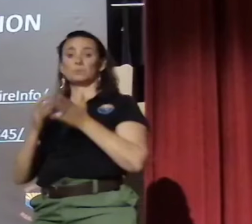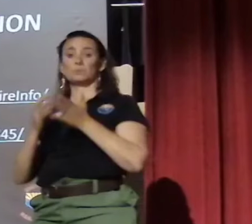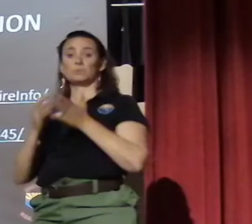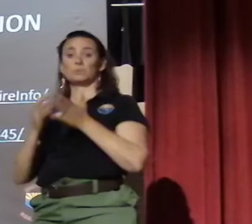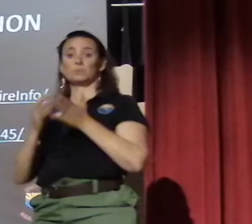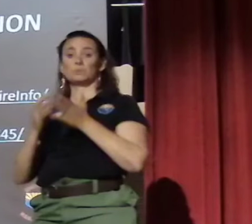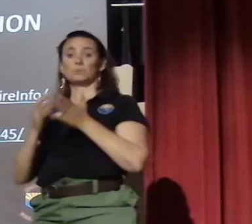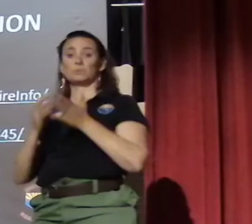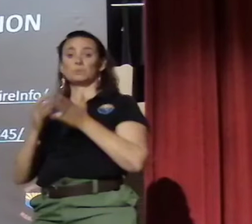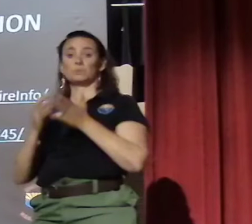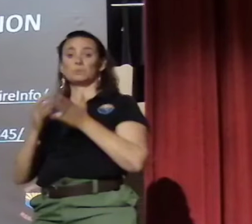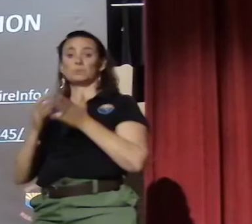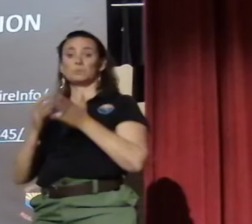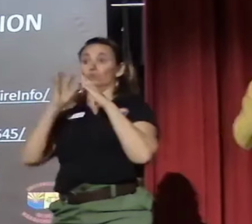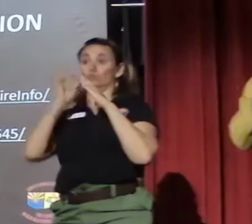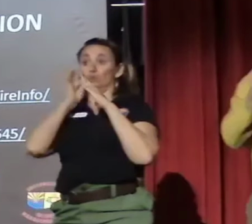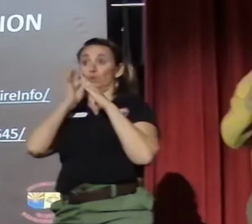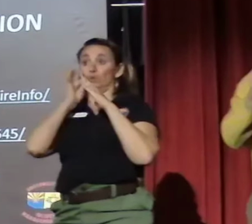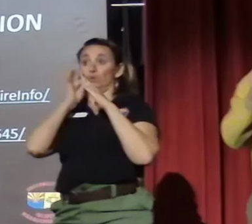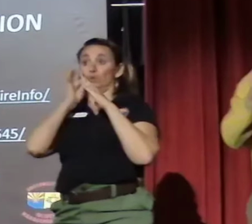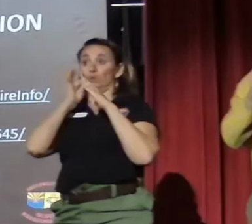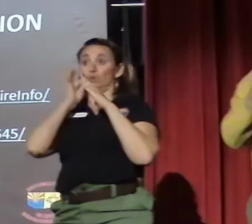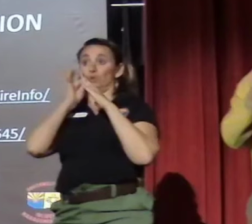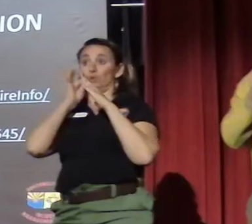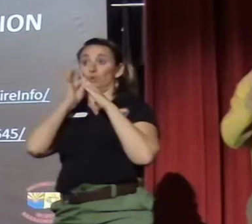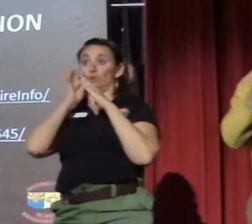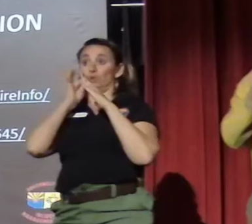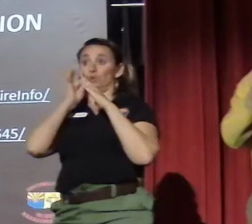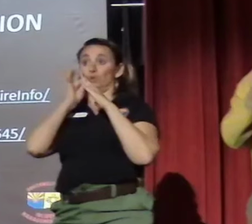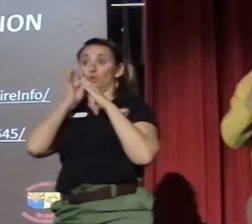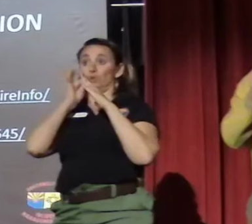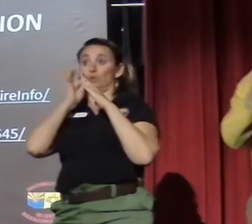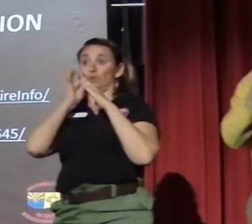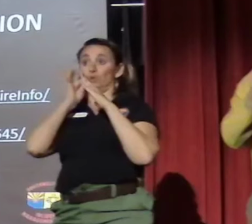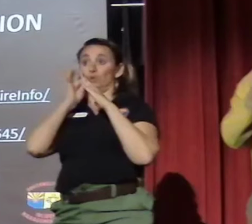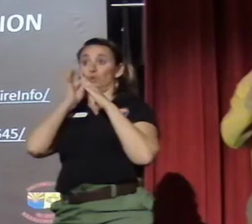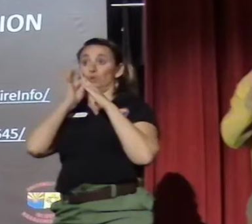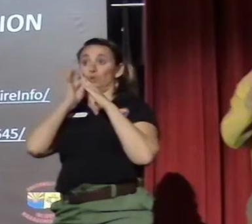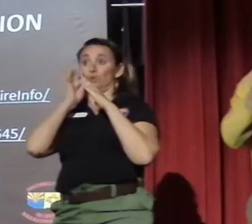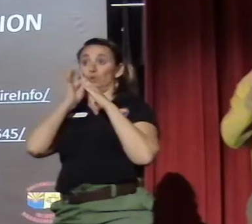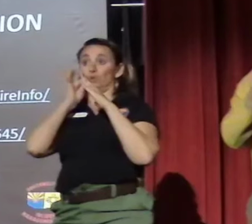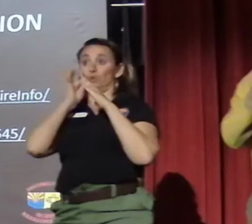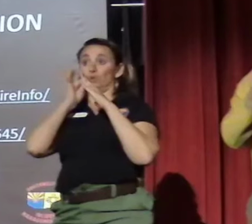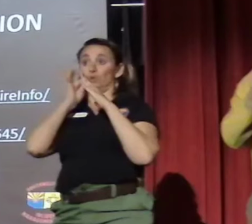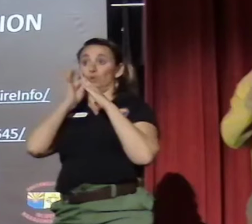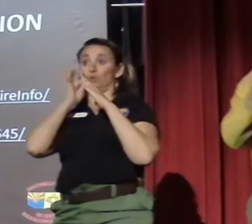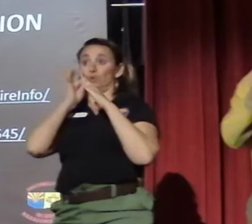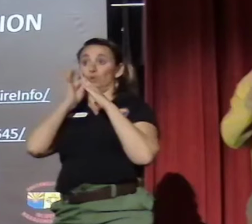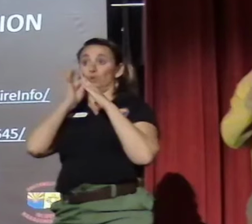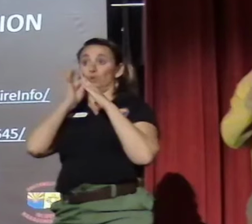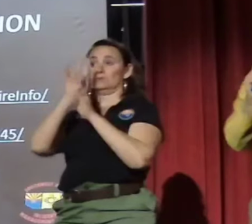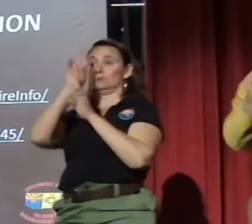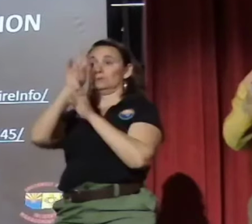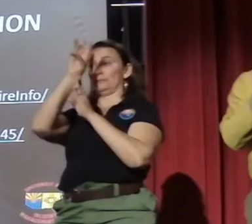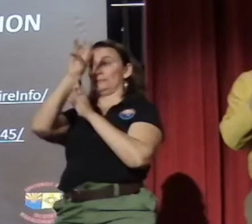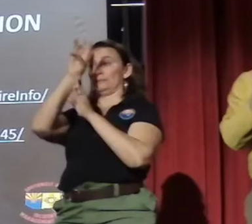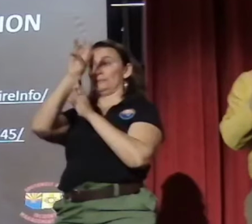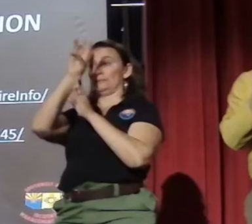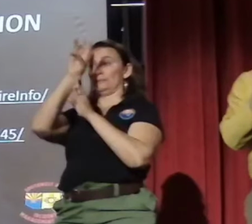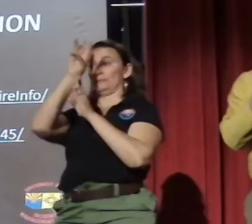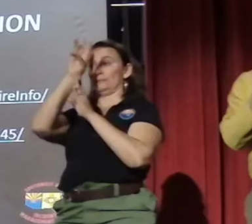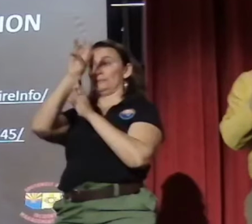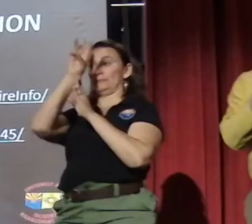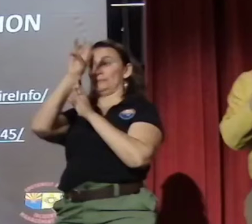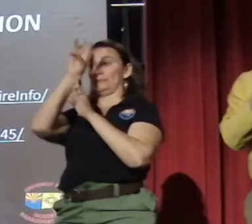Yes, that is correct. At the 87-260 junction, we anticipate a firing operation to begin as we move